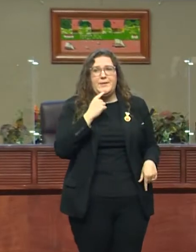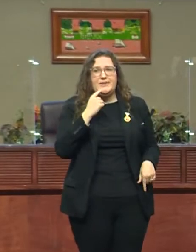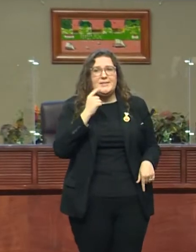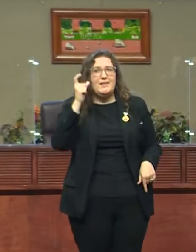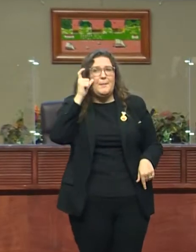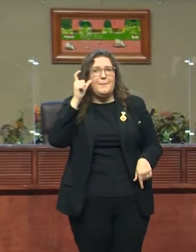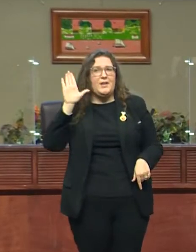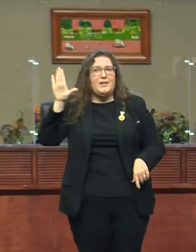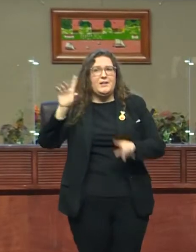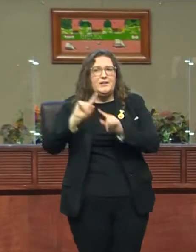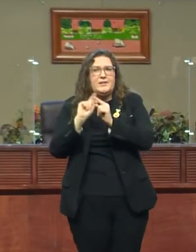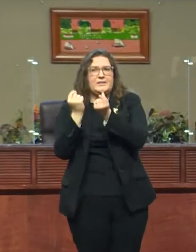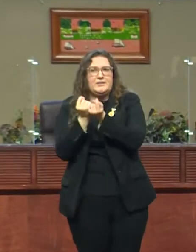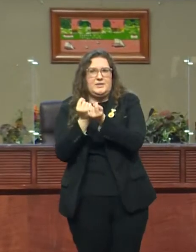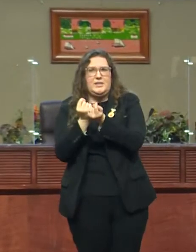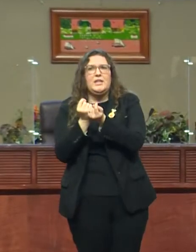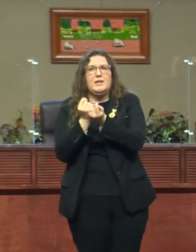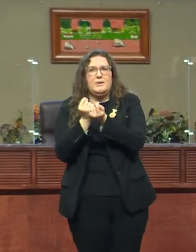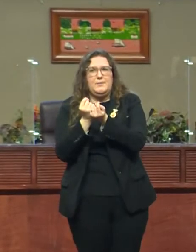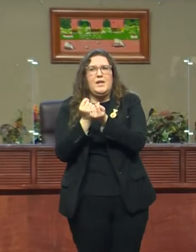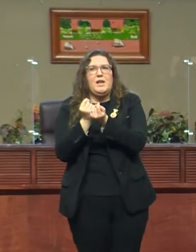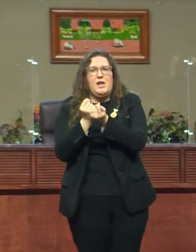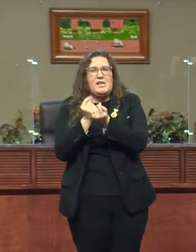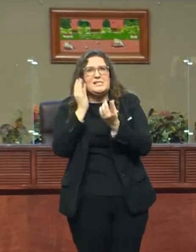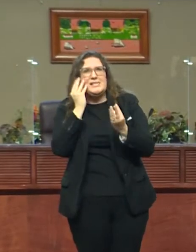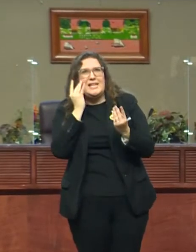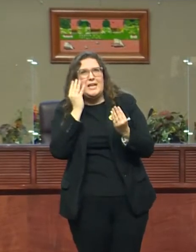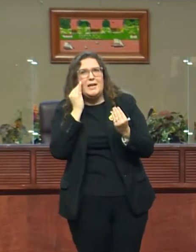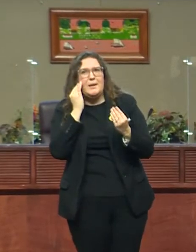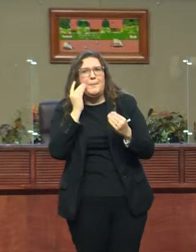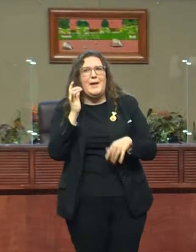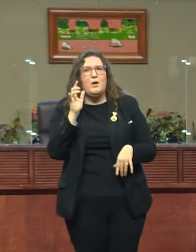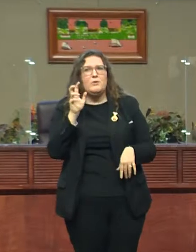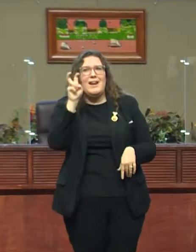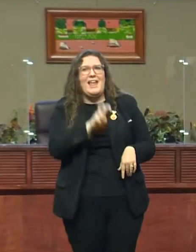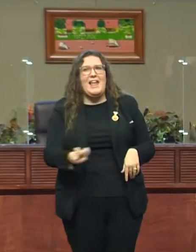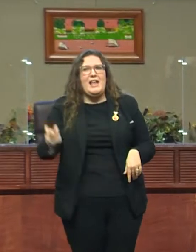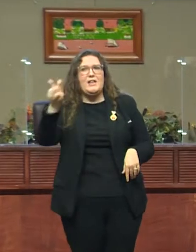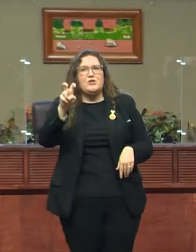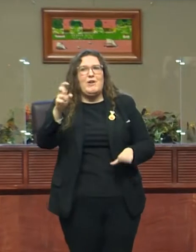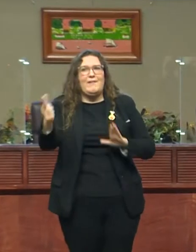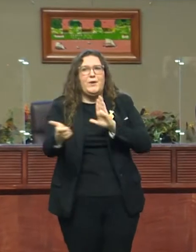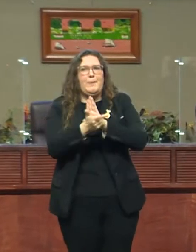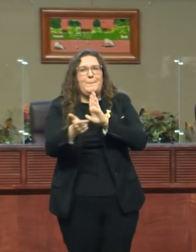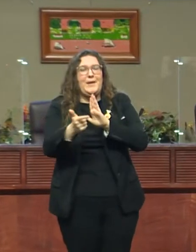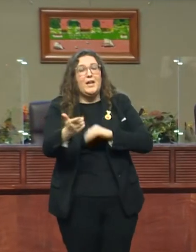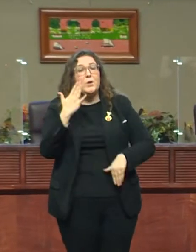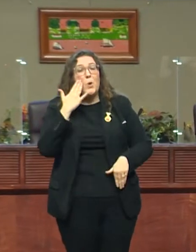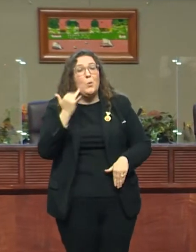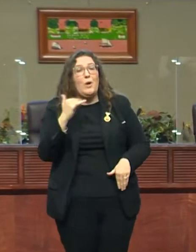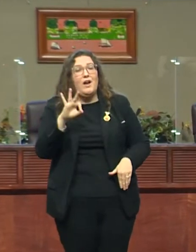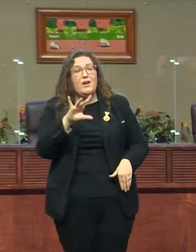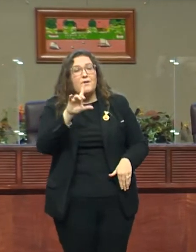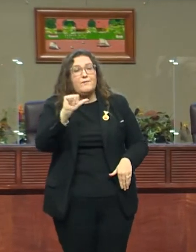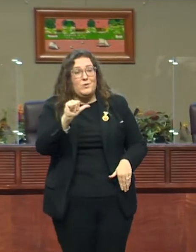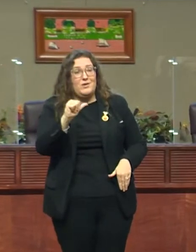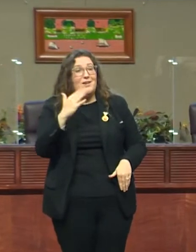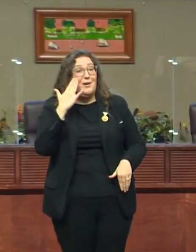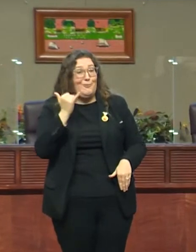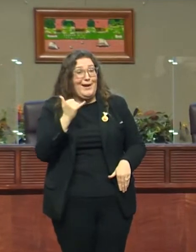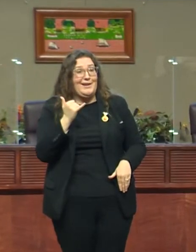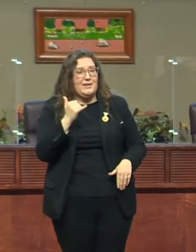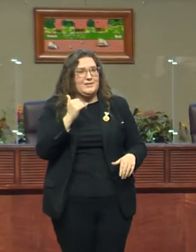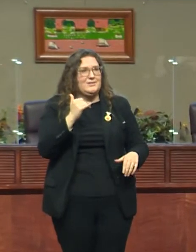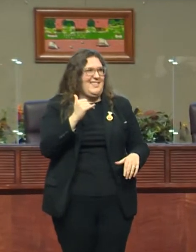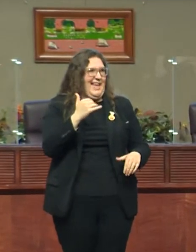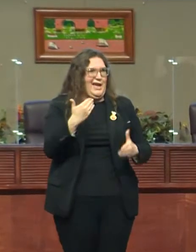is considering a travel ban domestically with Florida because of the high rate of the UK variant here.